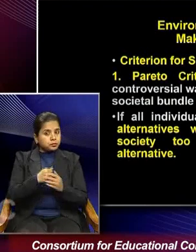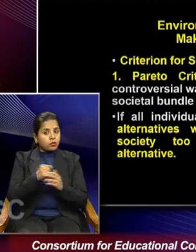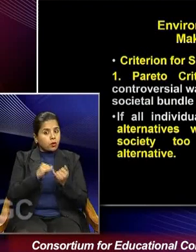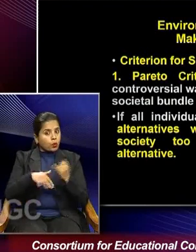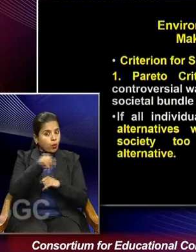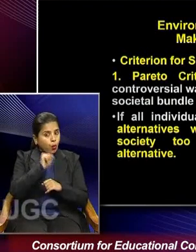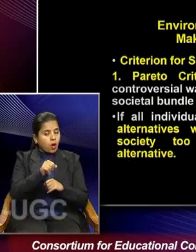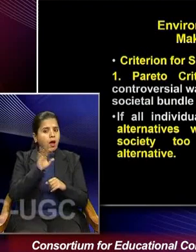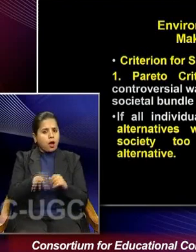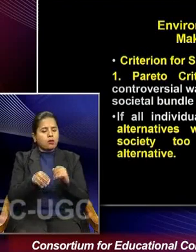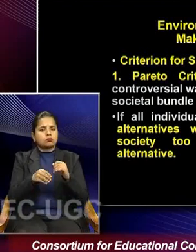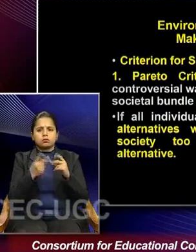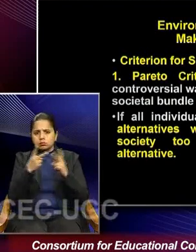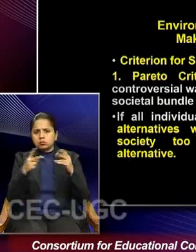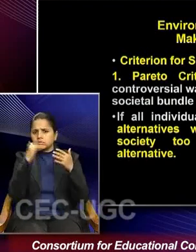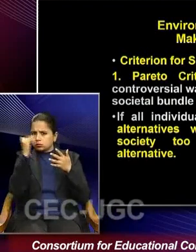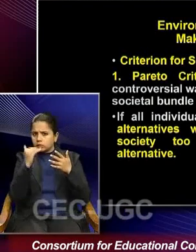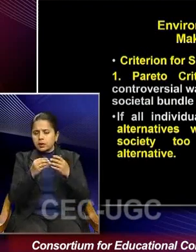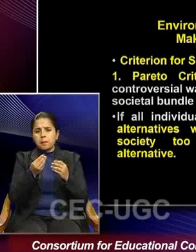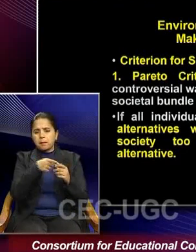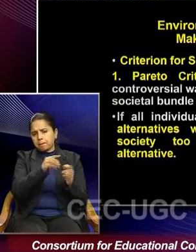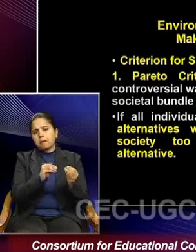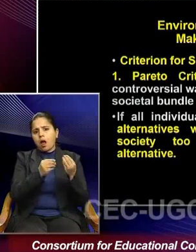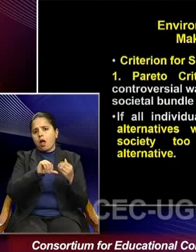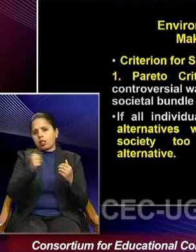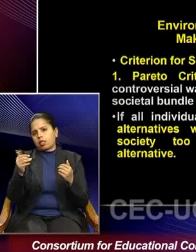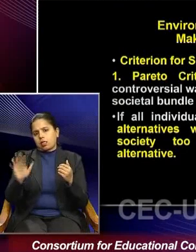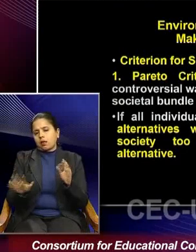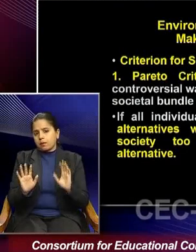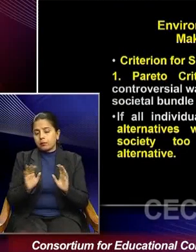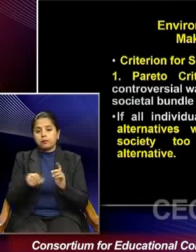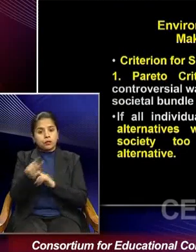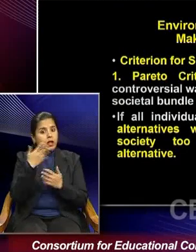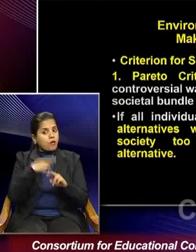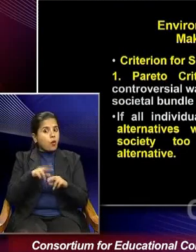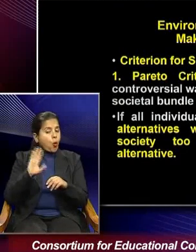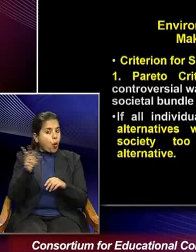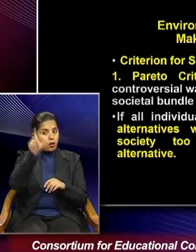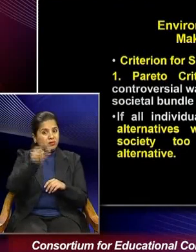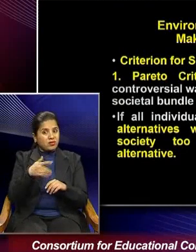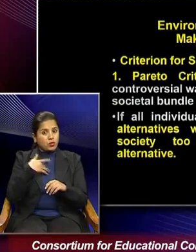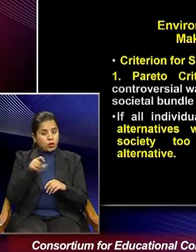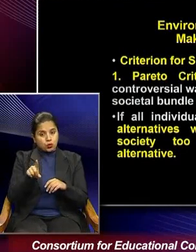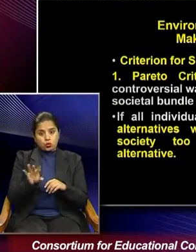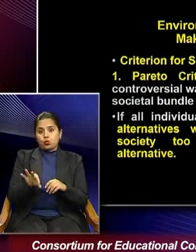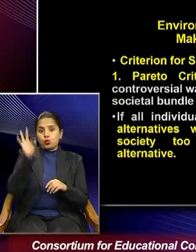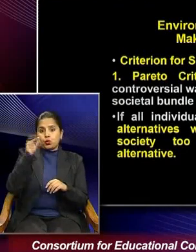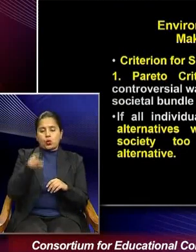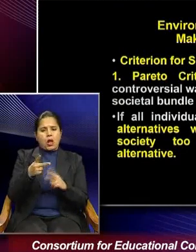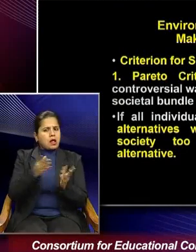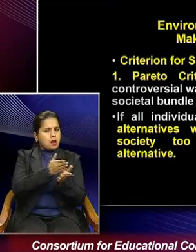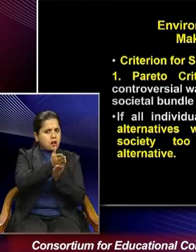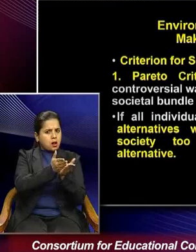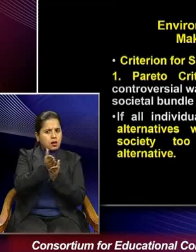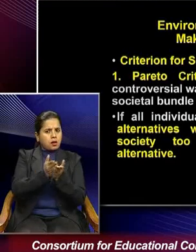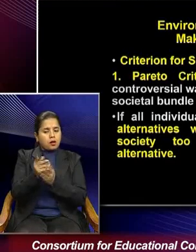societal bundle, is better than the another. If all the individuals prefer one of these alternatives,